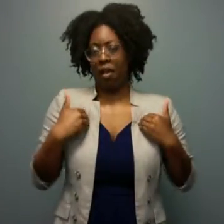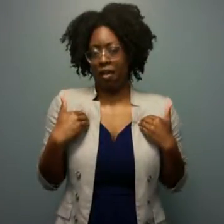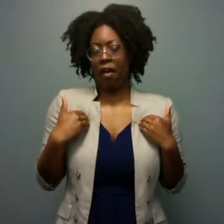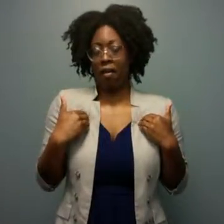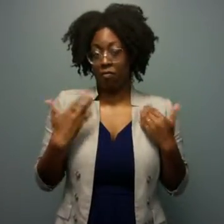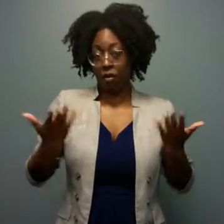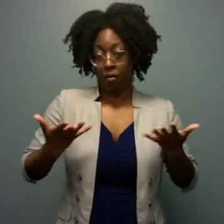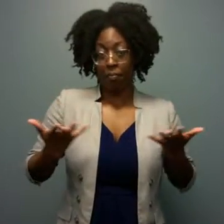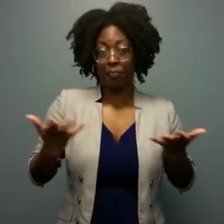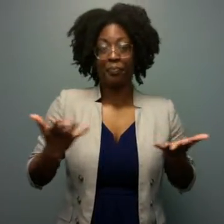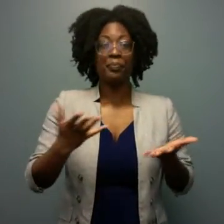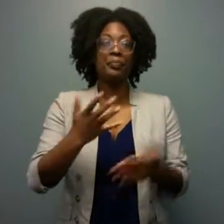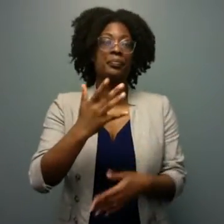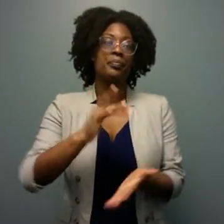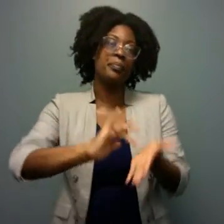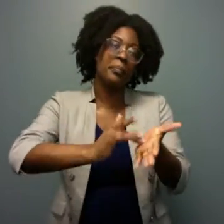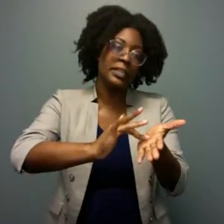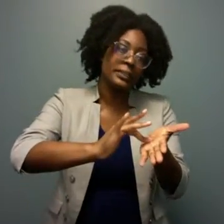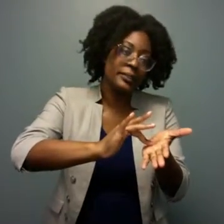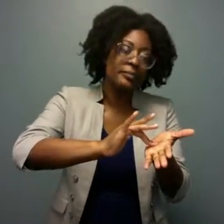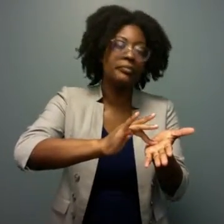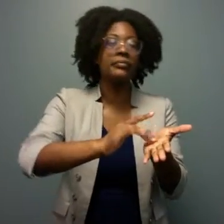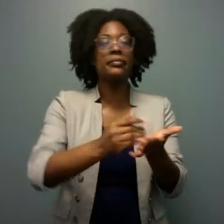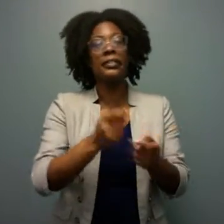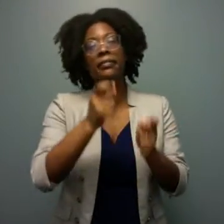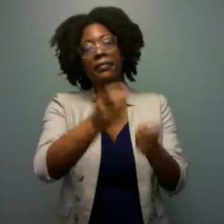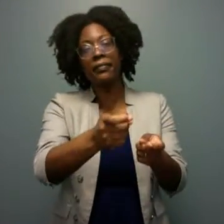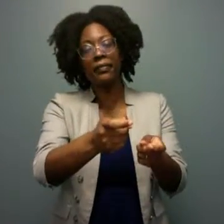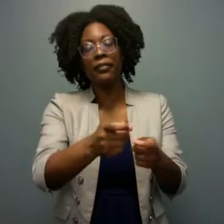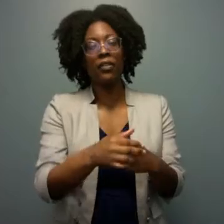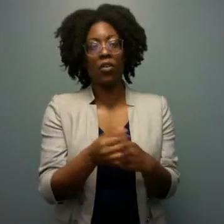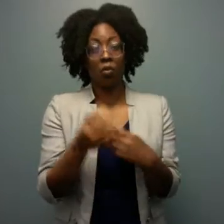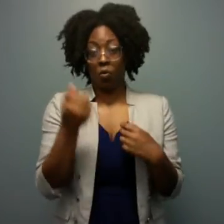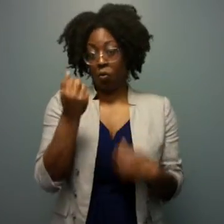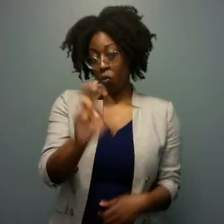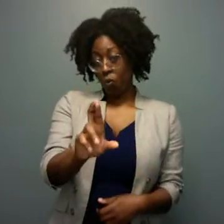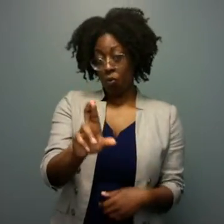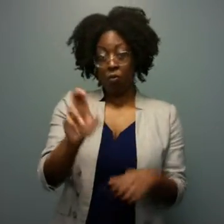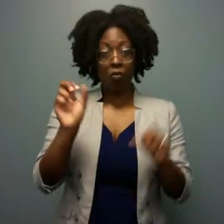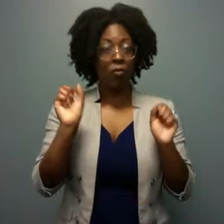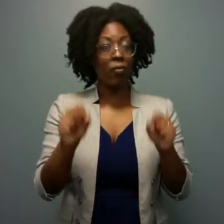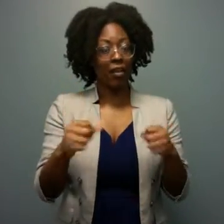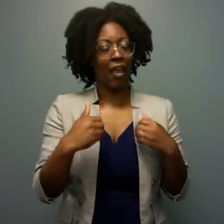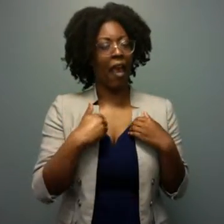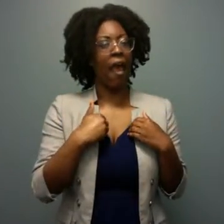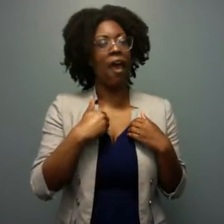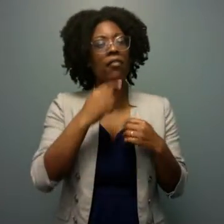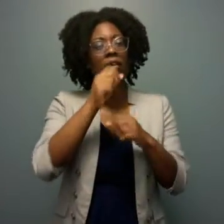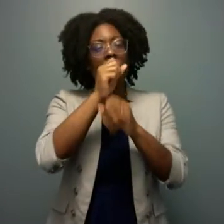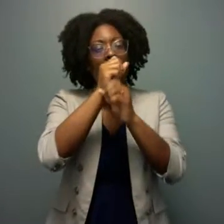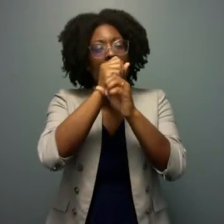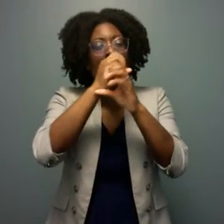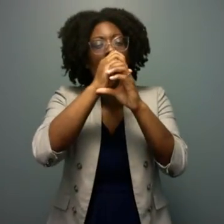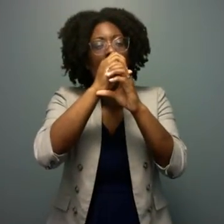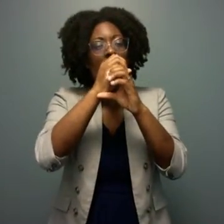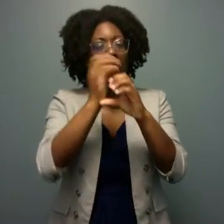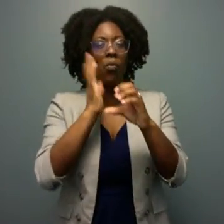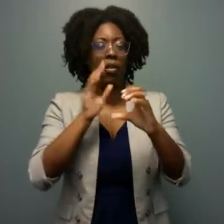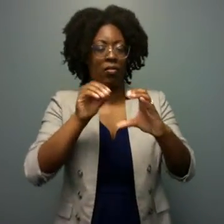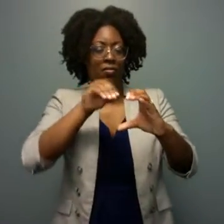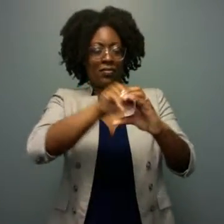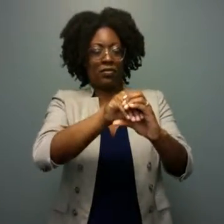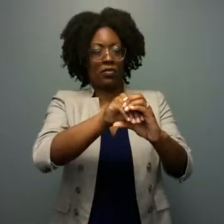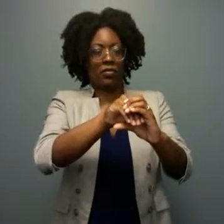you with medications. The second option is to treat the narrowings or blockages by opening them with a tiny balloon and then possibly placing a